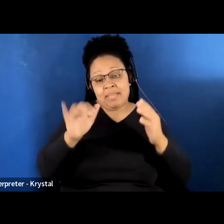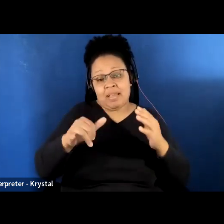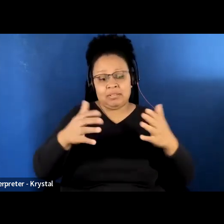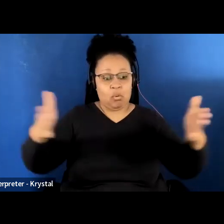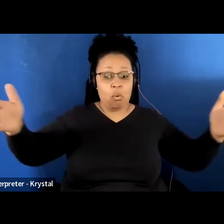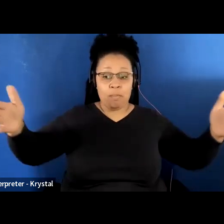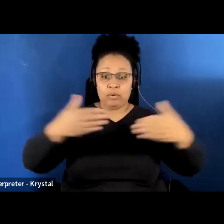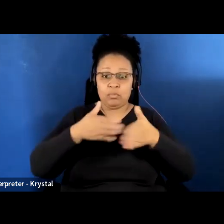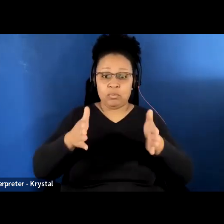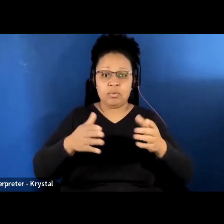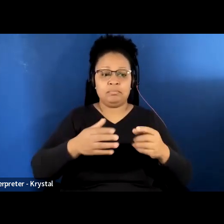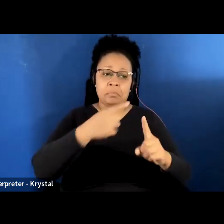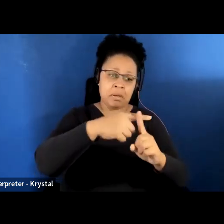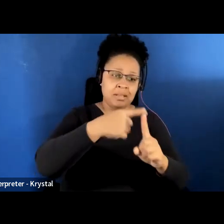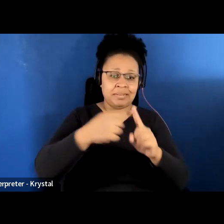negative.